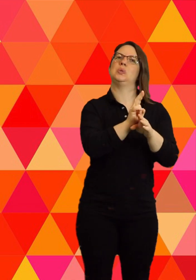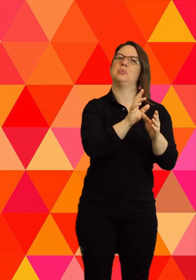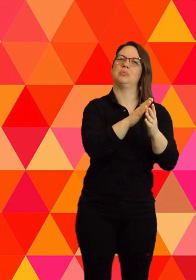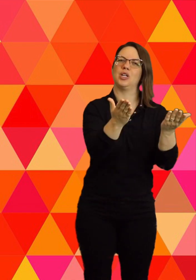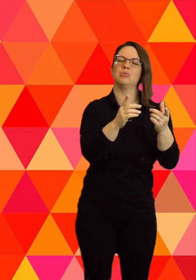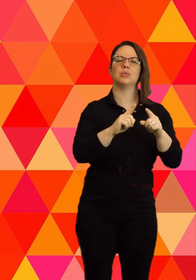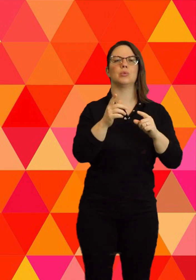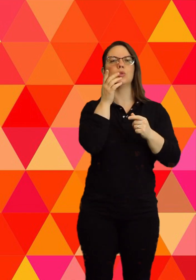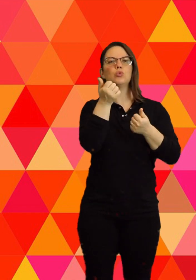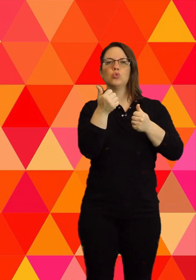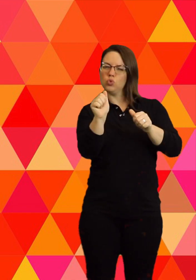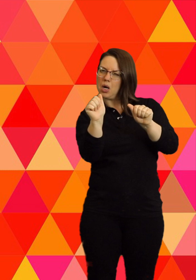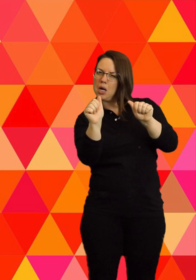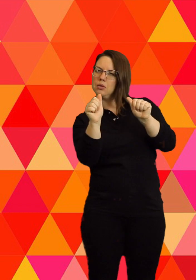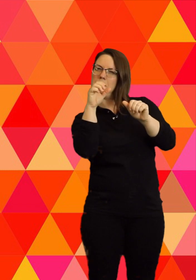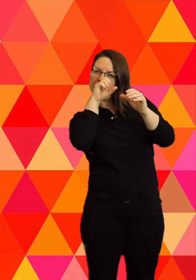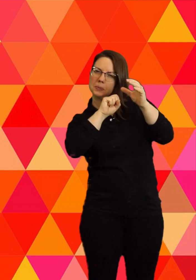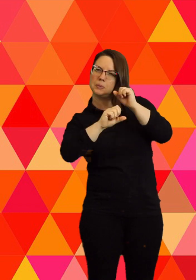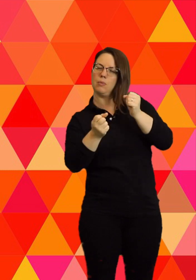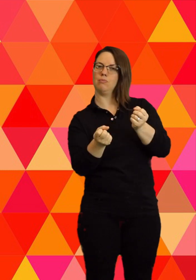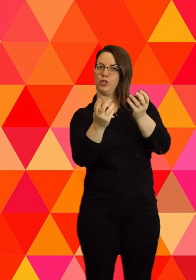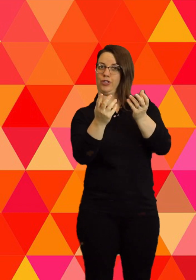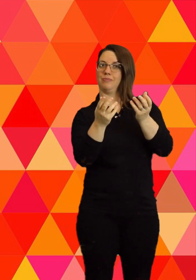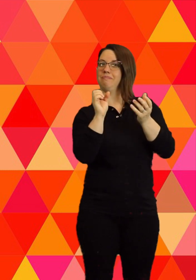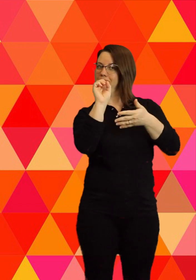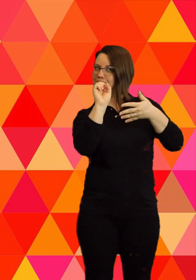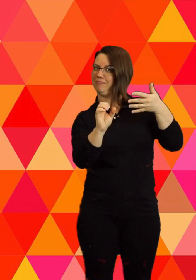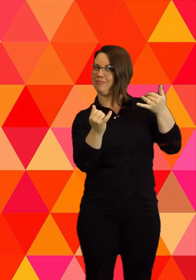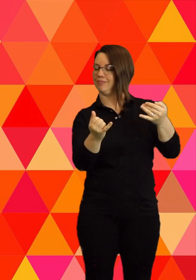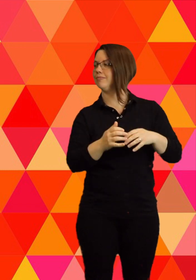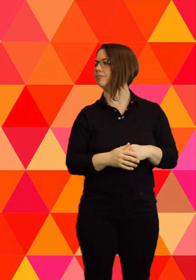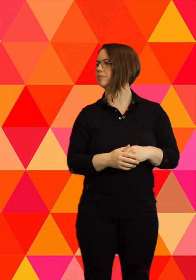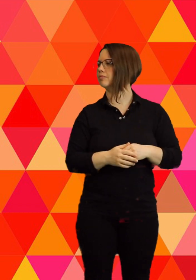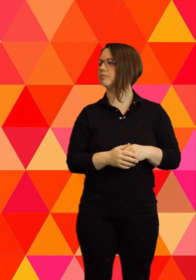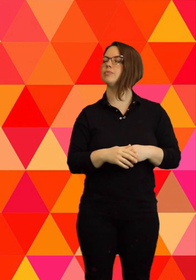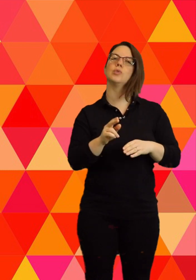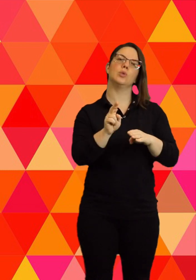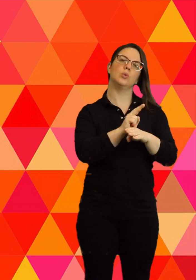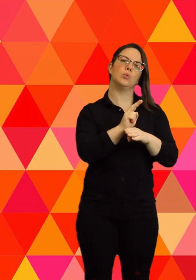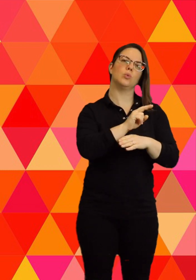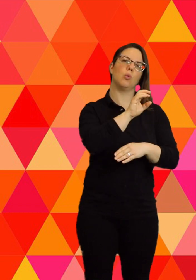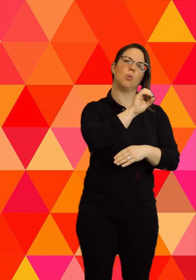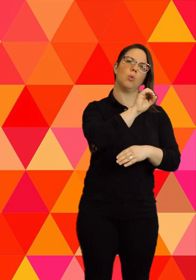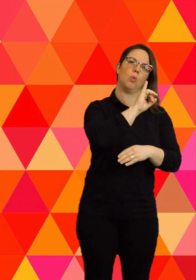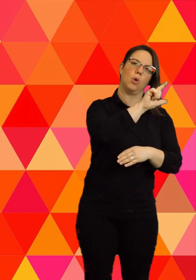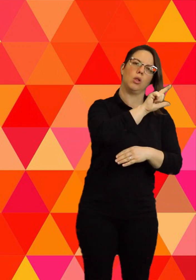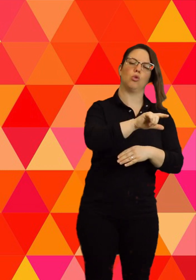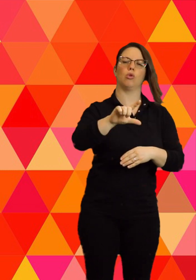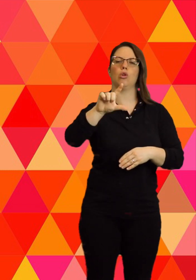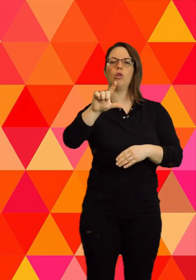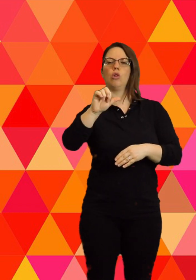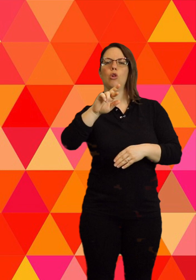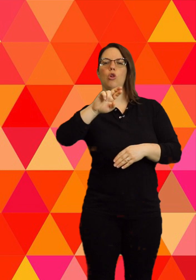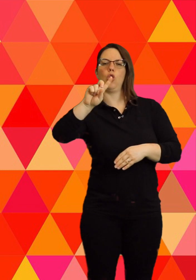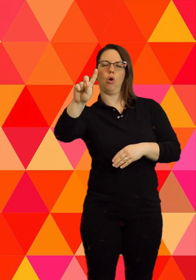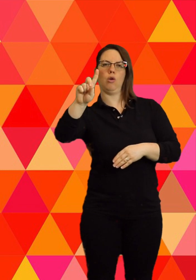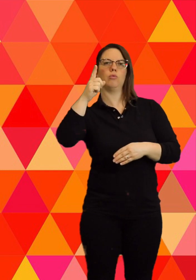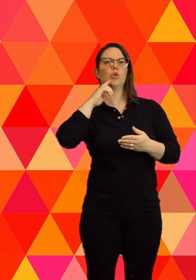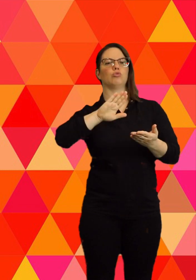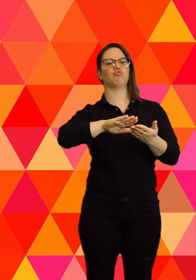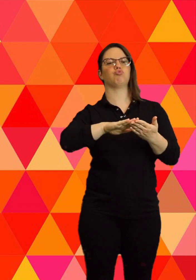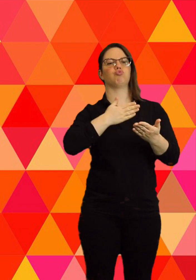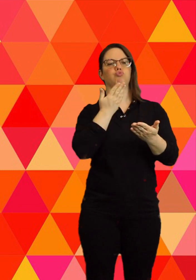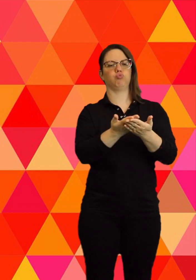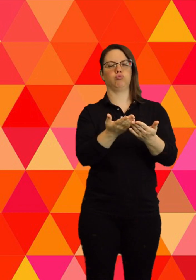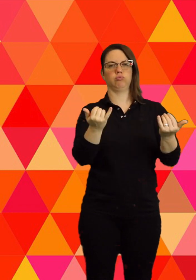oil to cook it up in. You could also cook the same recipe in the oven and it's going to work, but today we're just going to be doing some fry